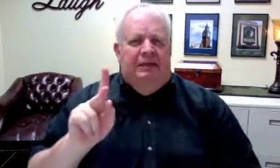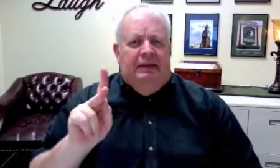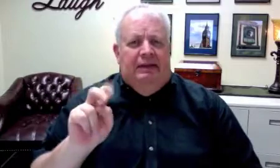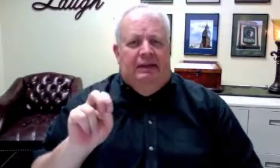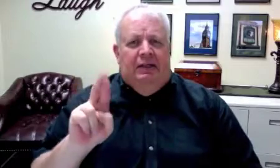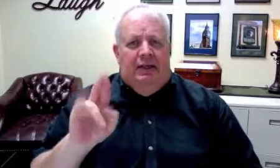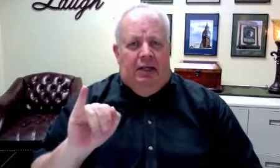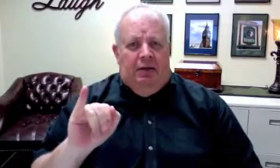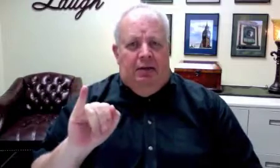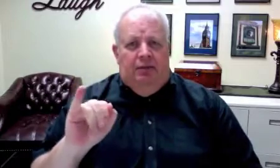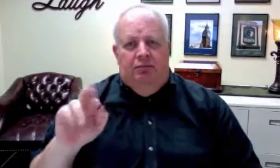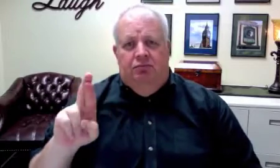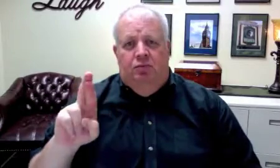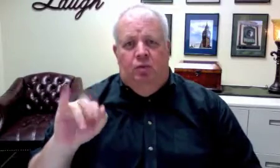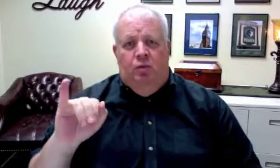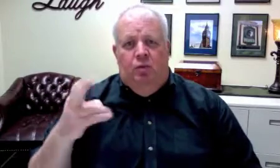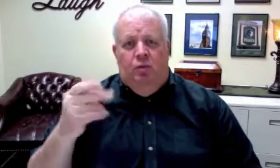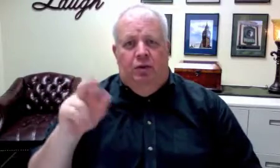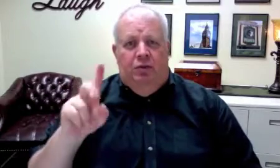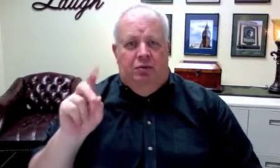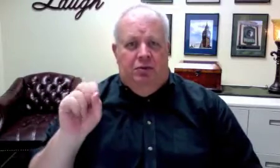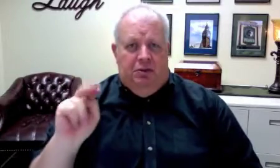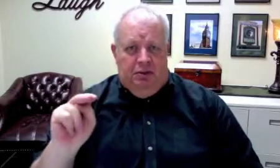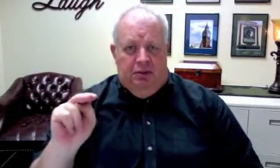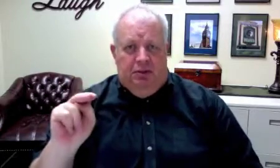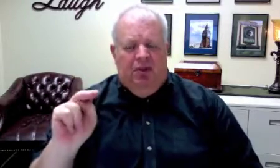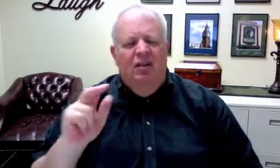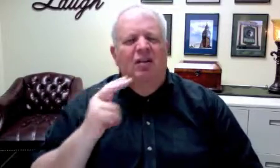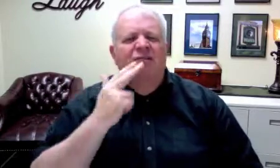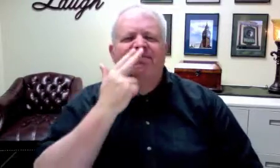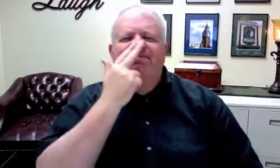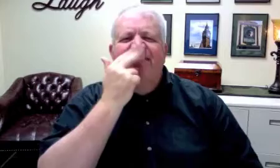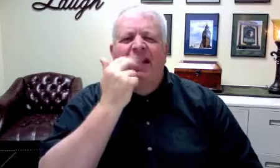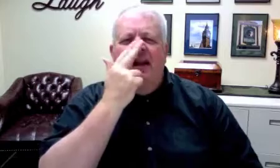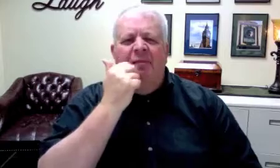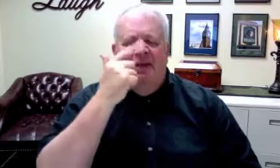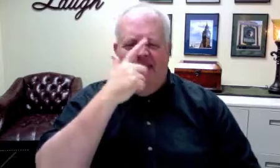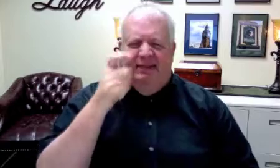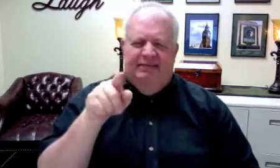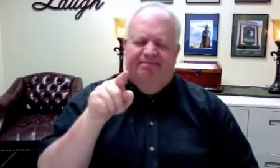It's funny because I don't really remember her being that friendly.